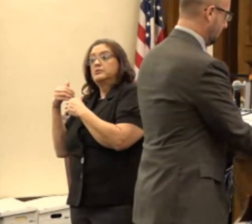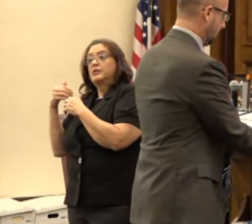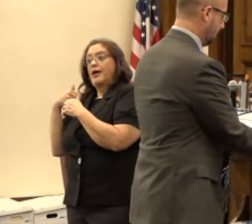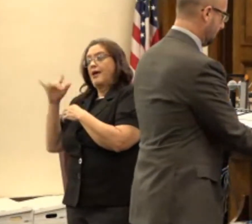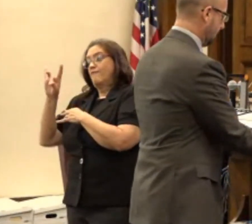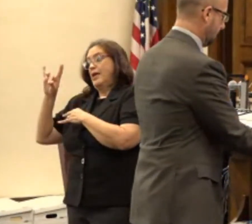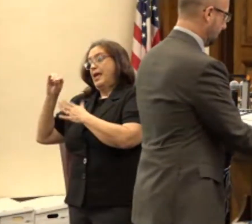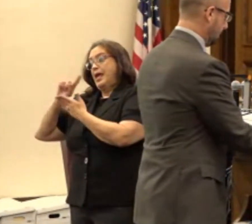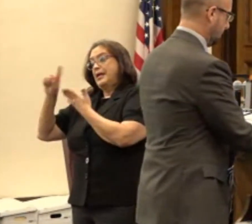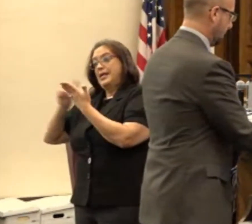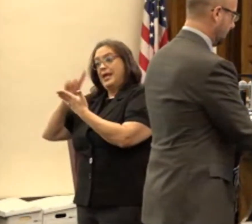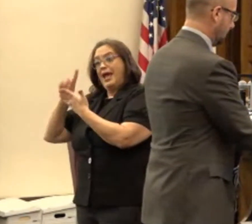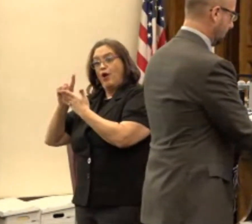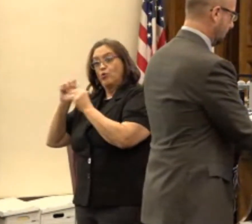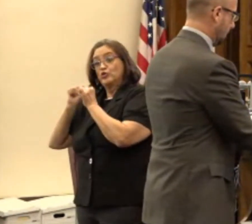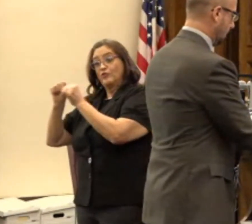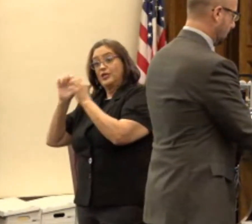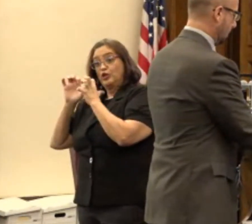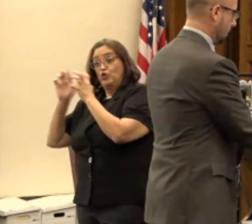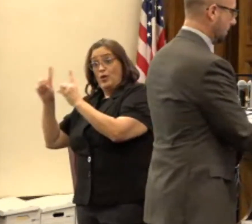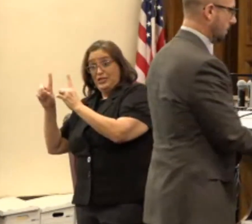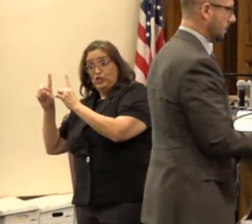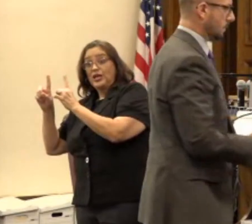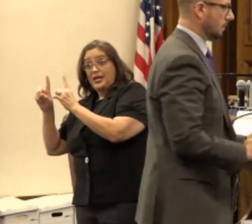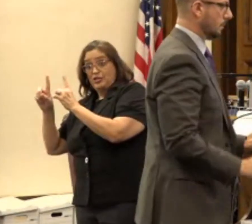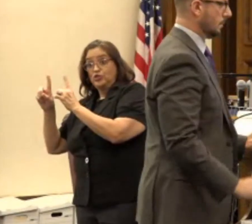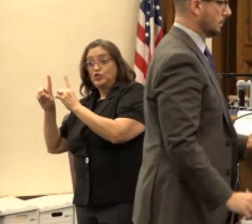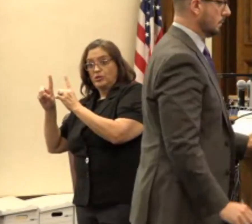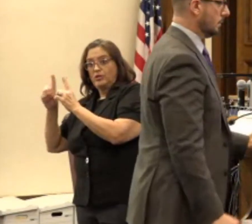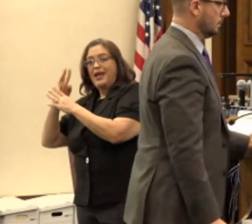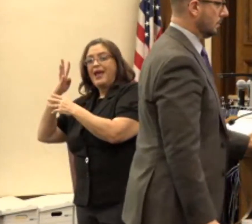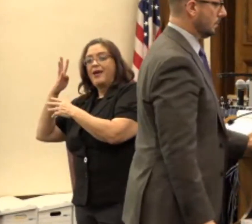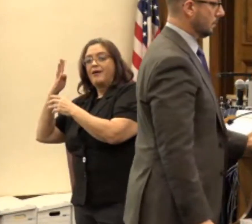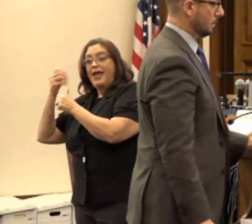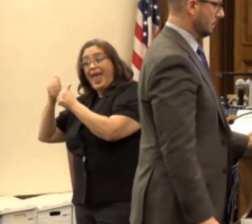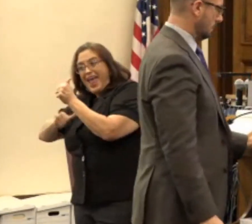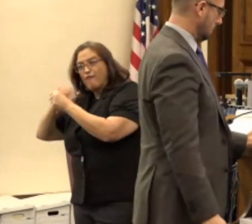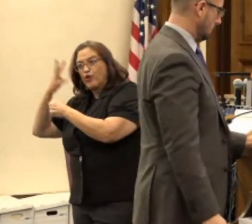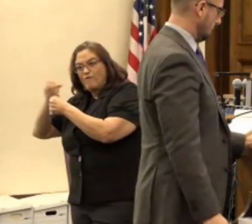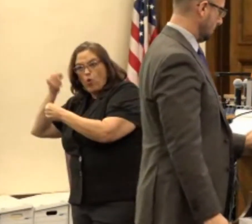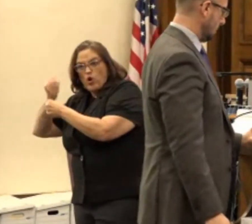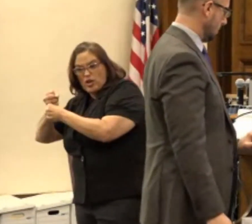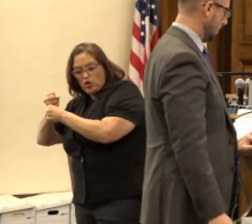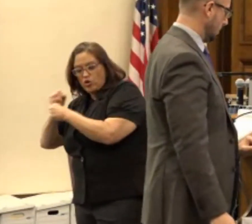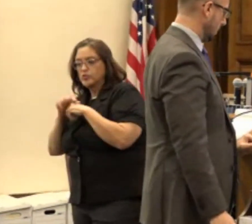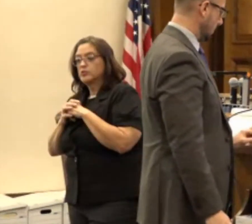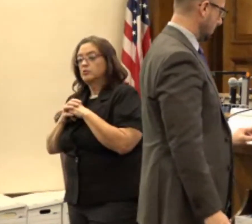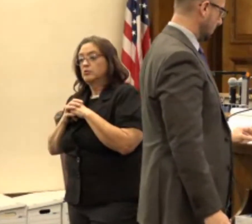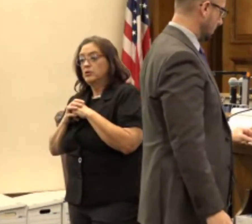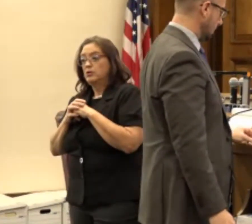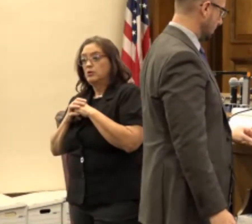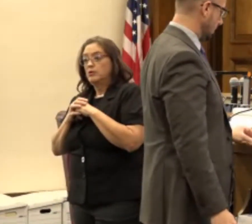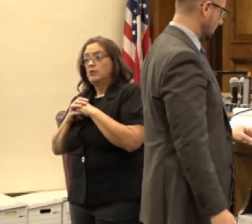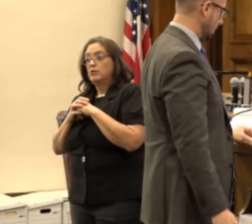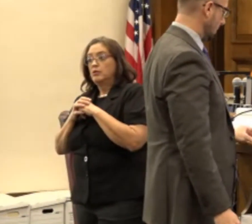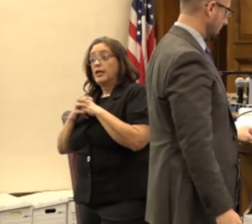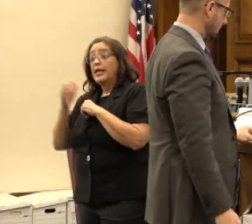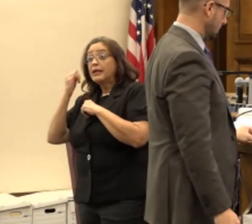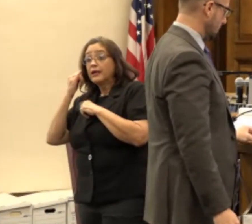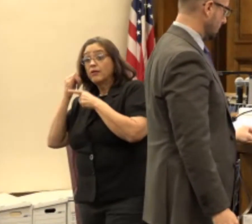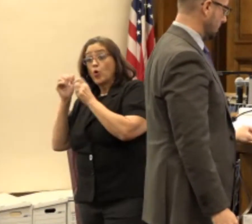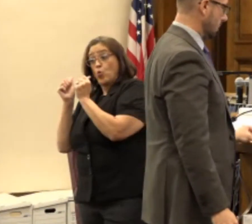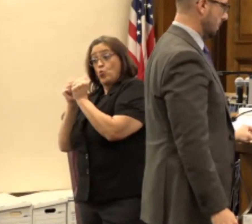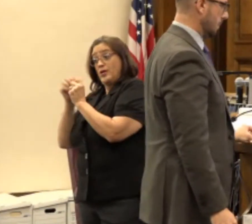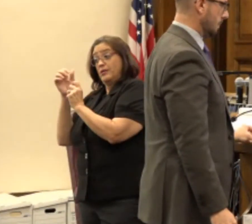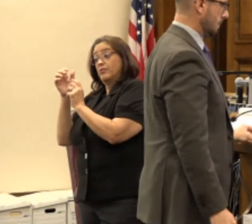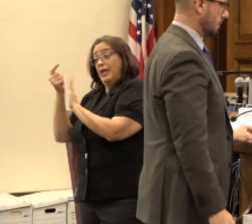or continuing educational units every 4 years. And as a specialist as with a specialty